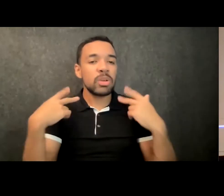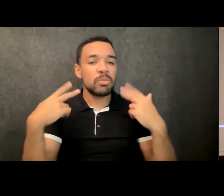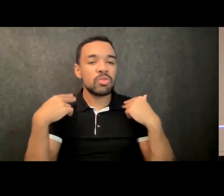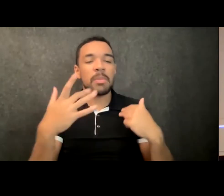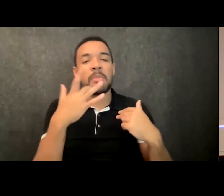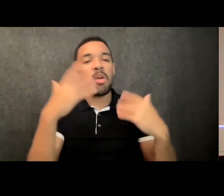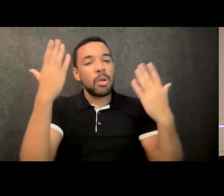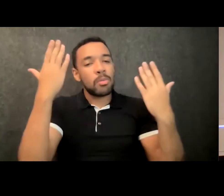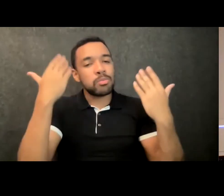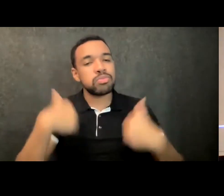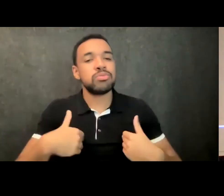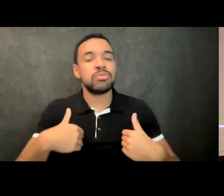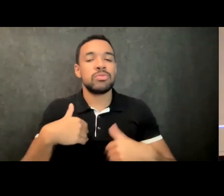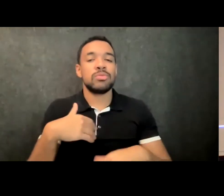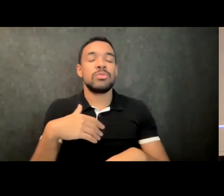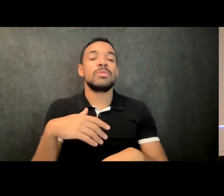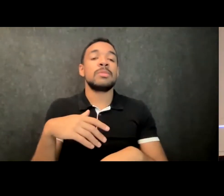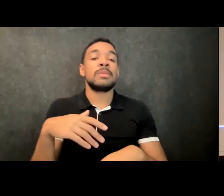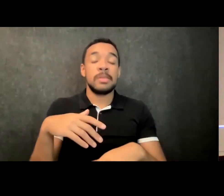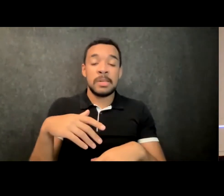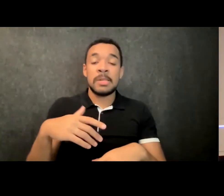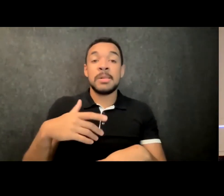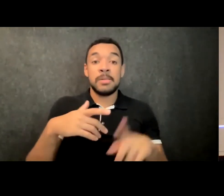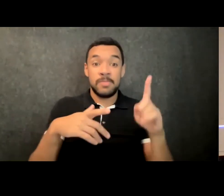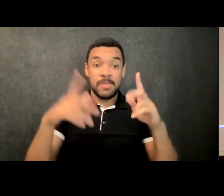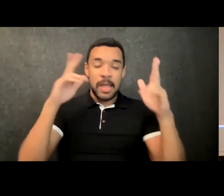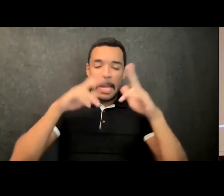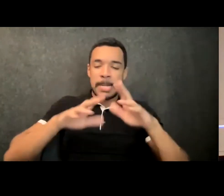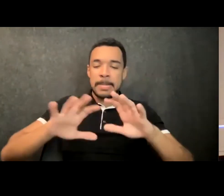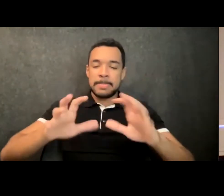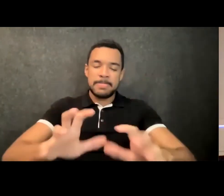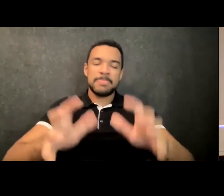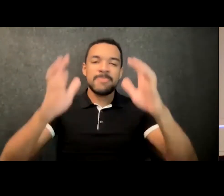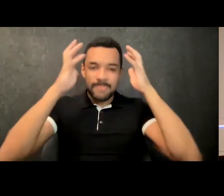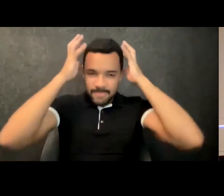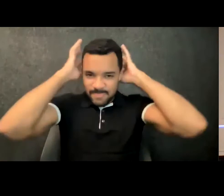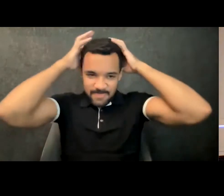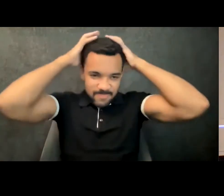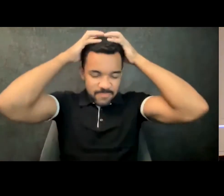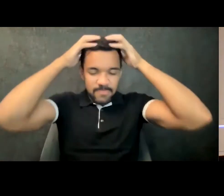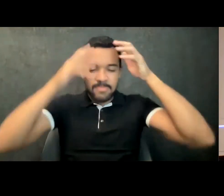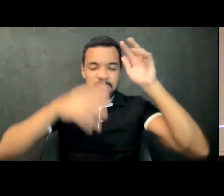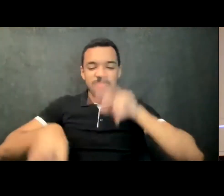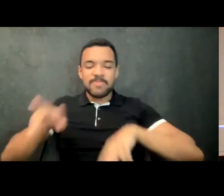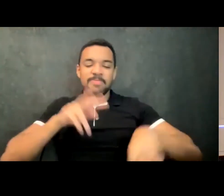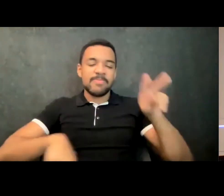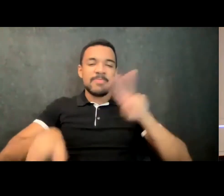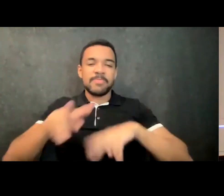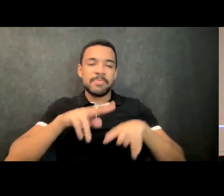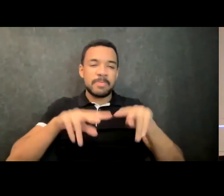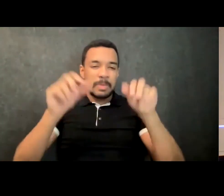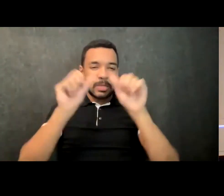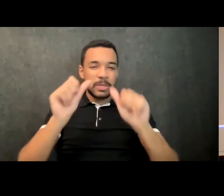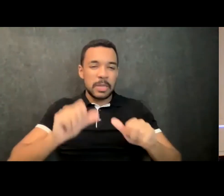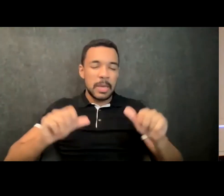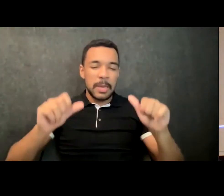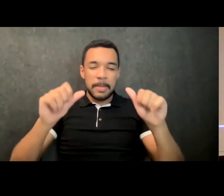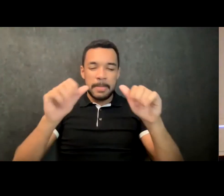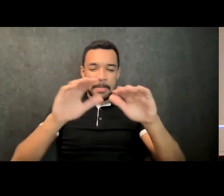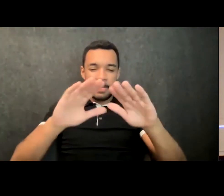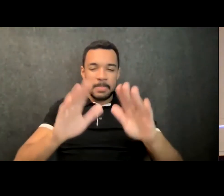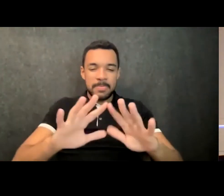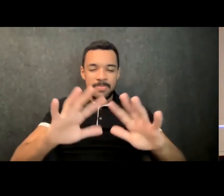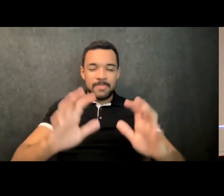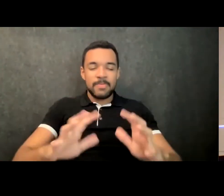shook my hair out of a messy bun and tousled it. Her eyes narrowed as she got a sense of the shape, the grown out layers. This'll be